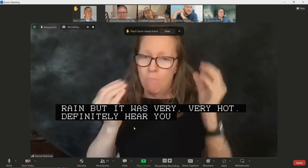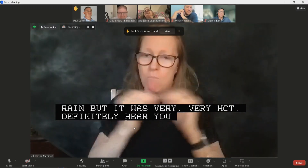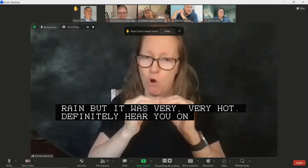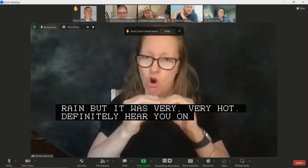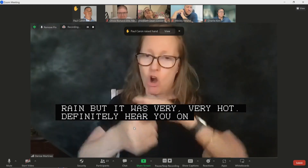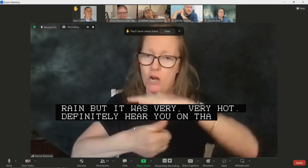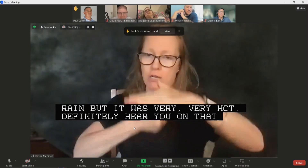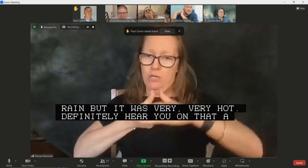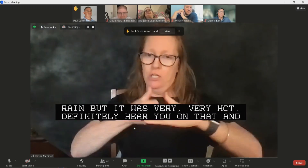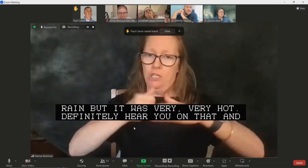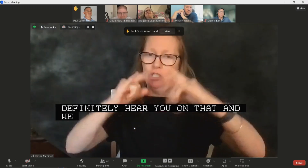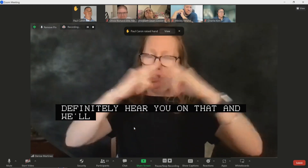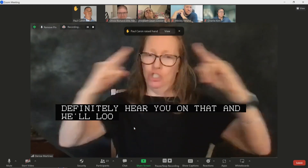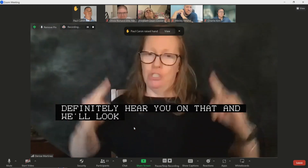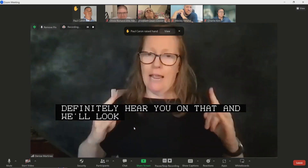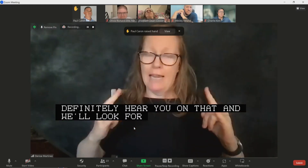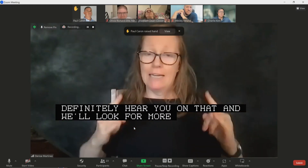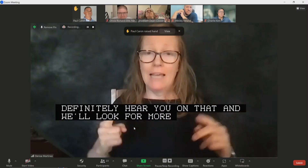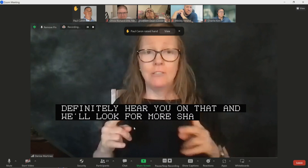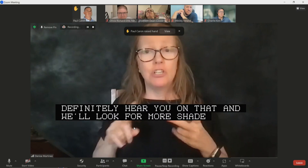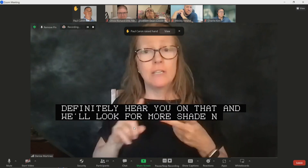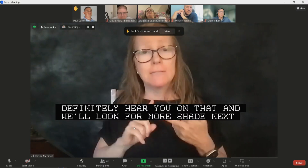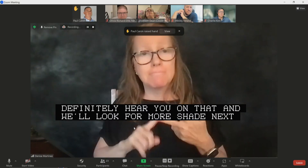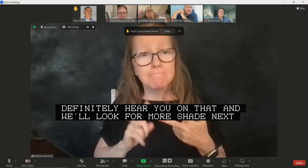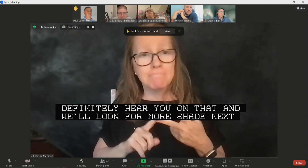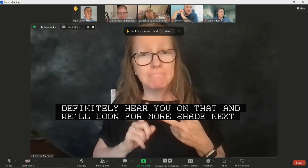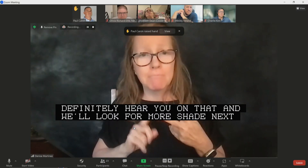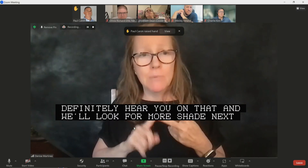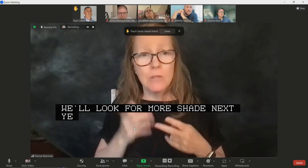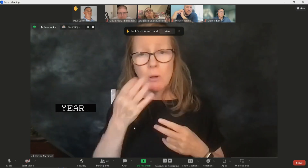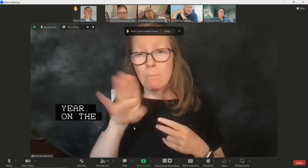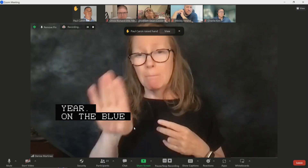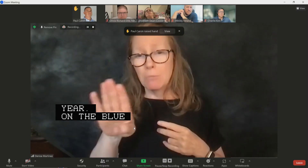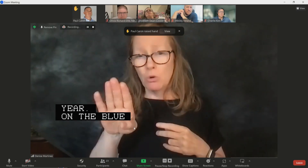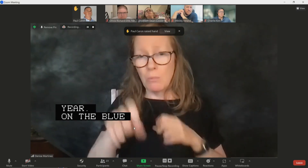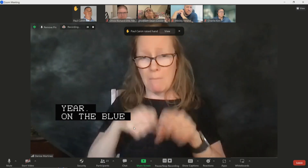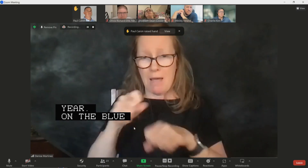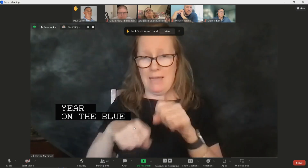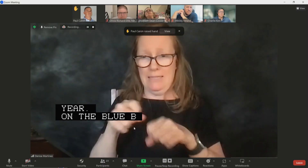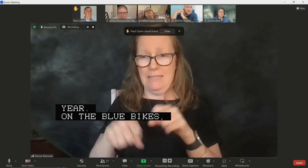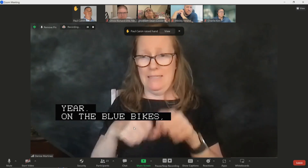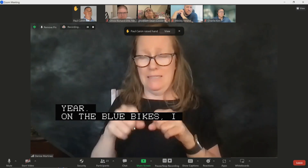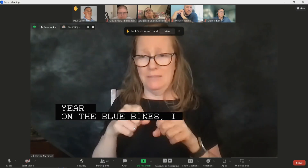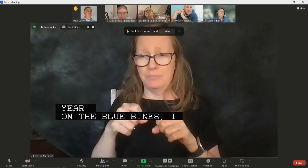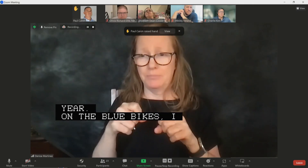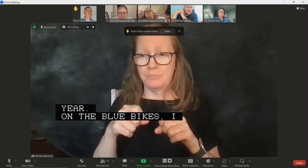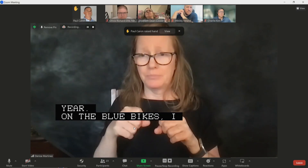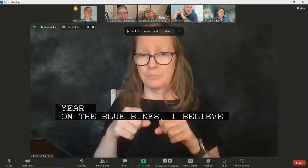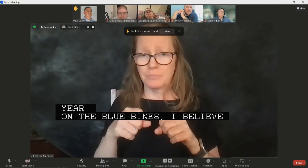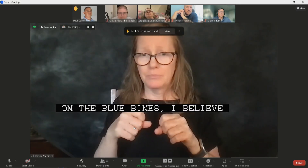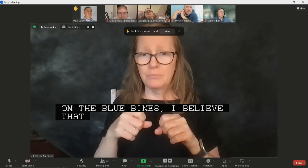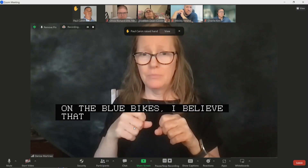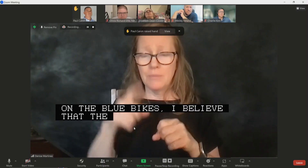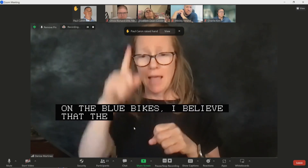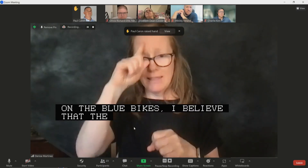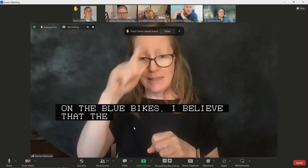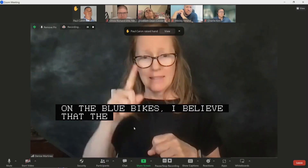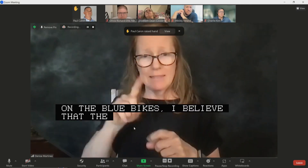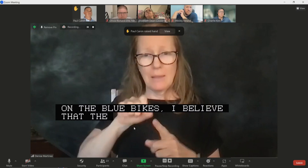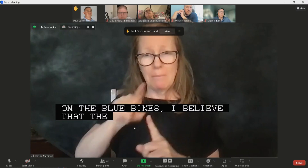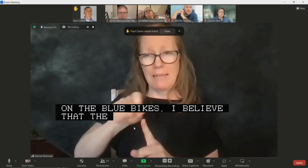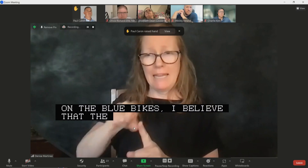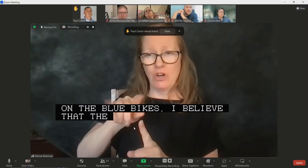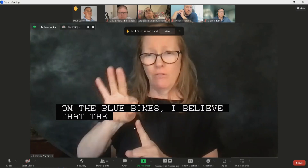on the blue bikes. I believe that the blue bikes meter for fee is